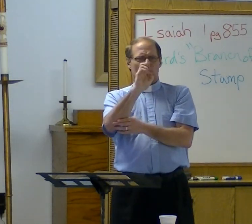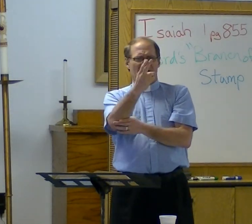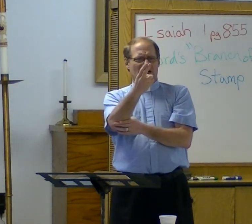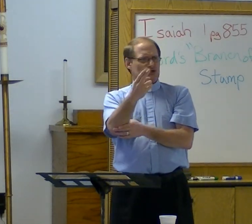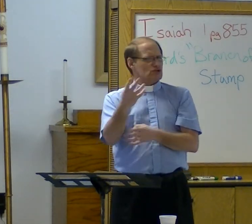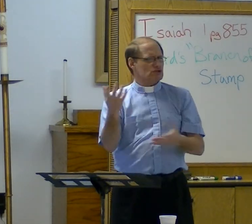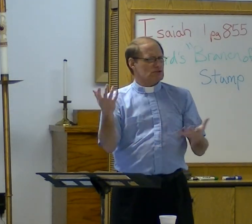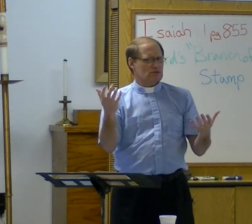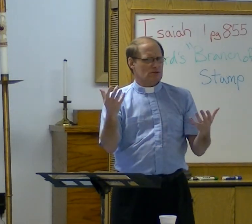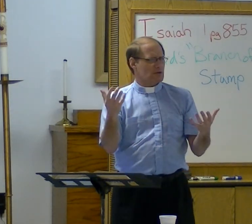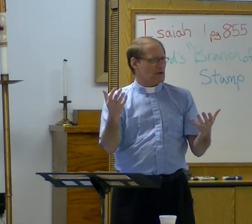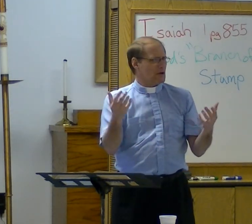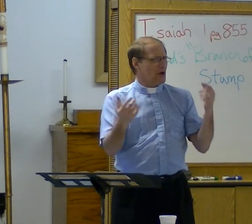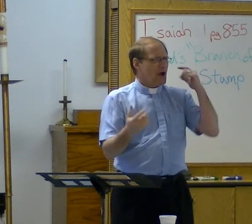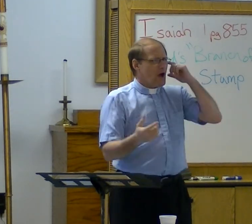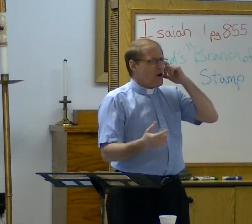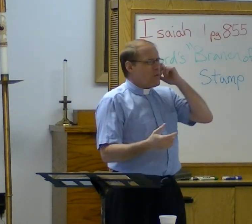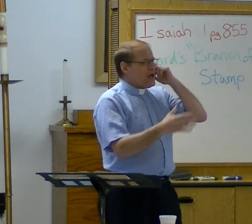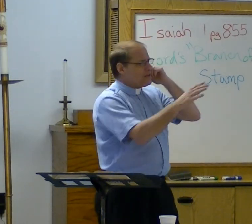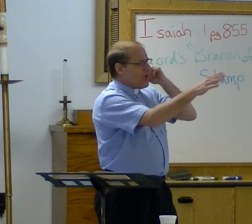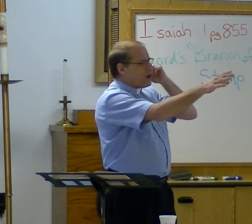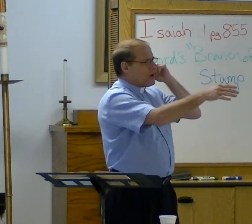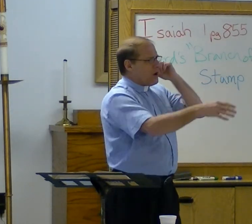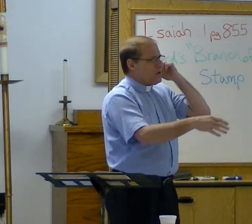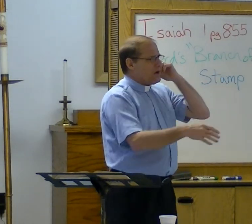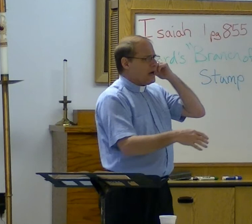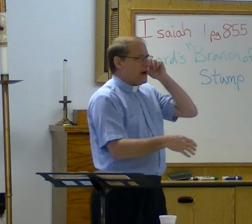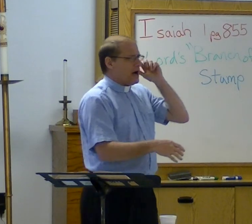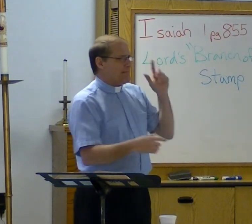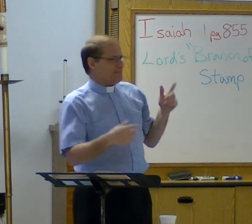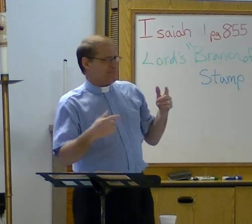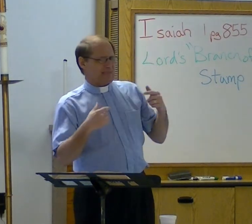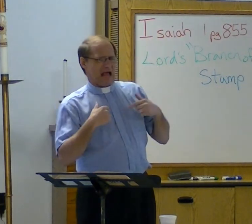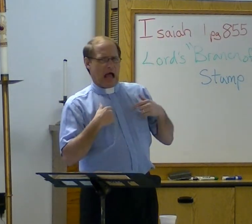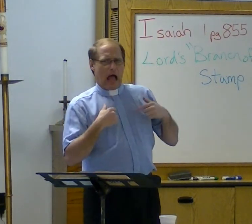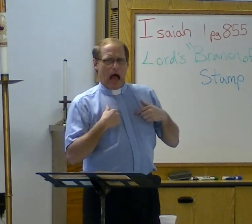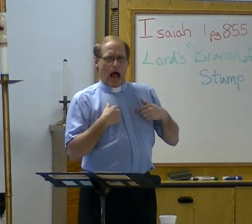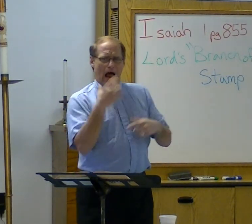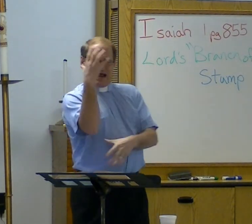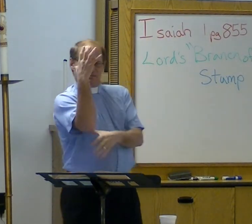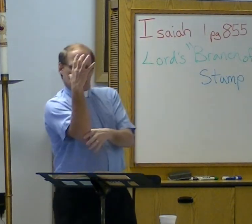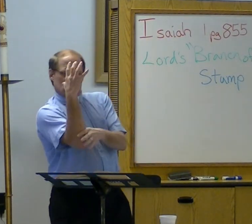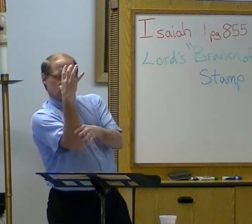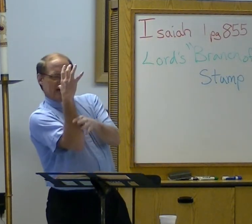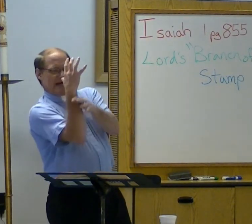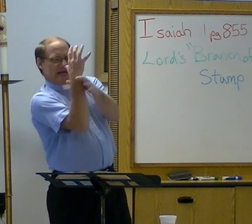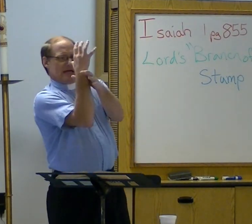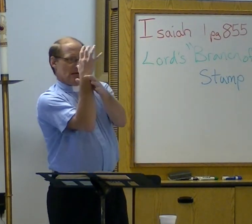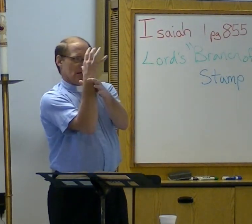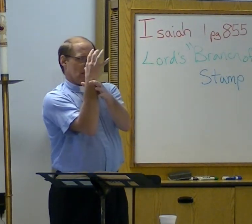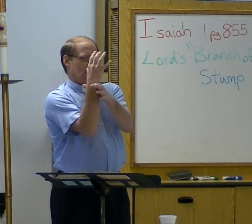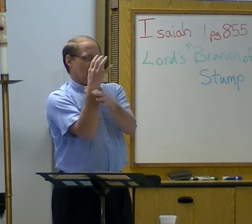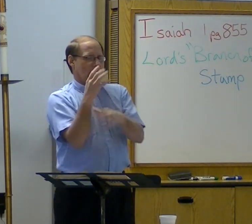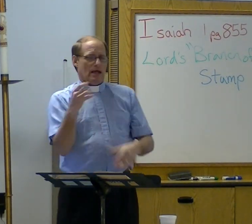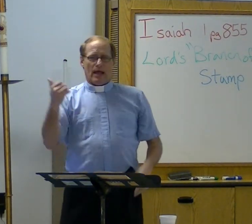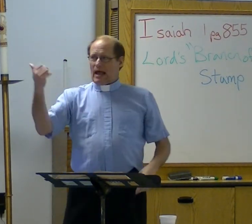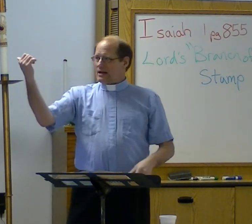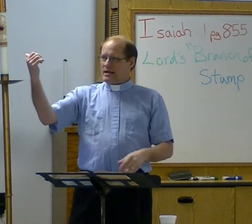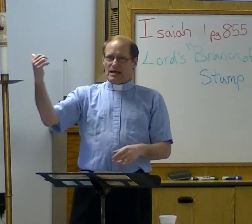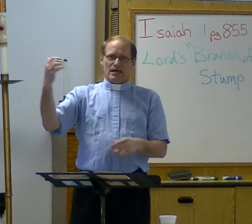ranch. Couple. Well, no. I am the tree, and he